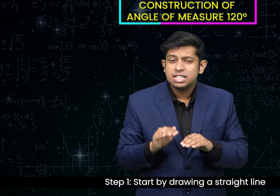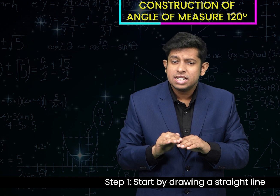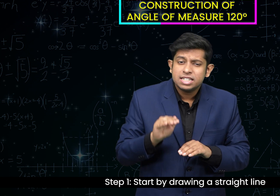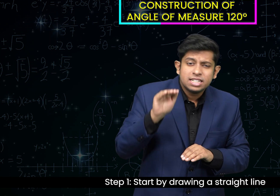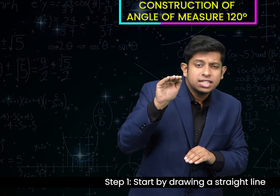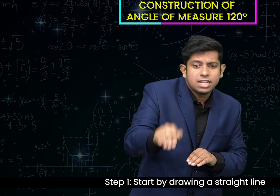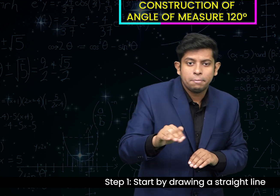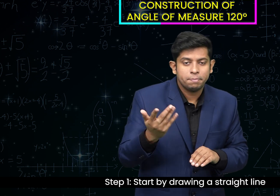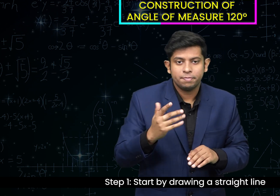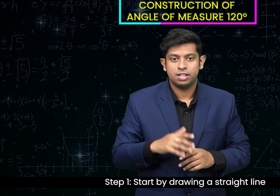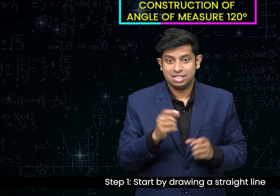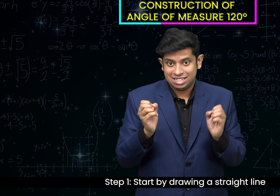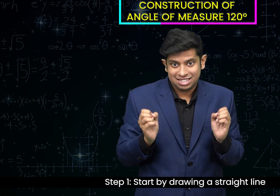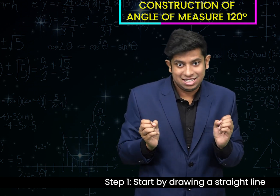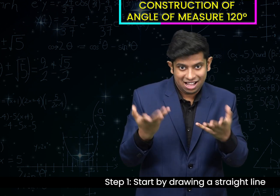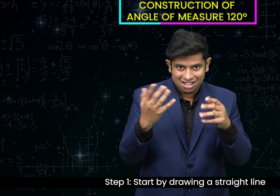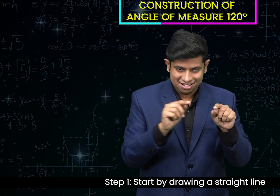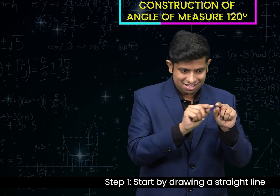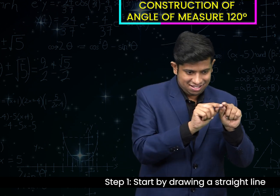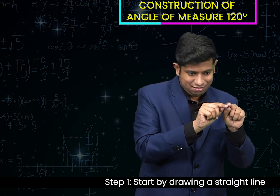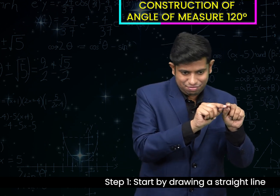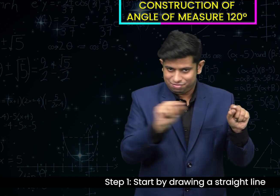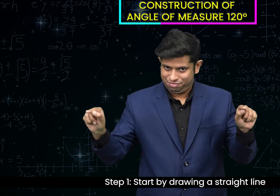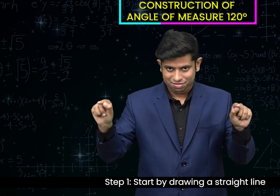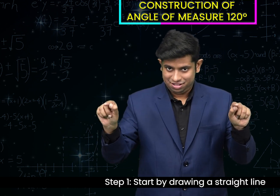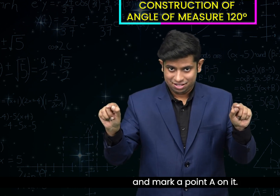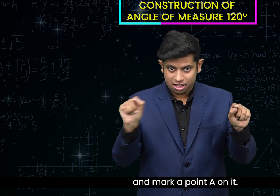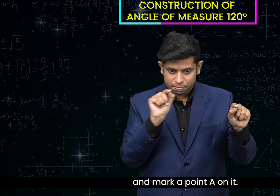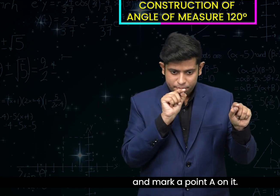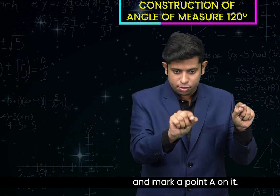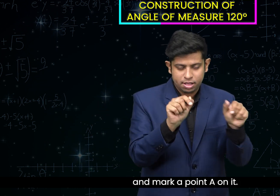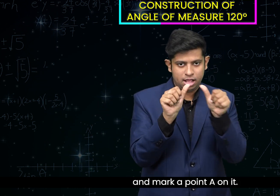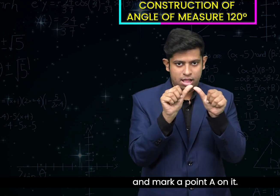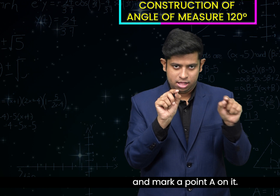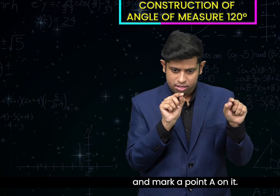Step 1. Start by drawing a straight line and mark a point A on